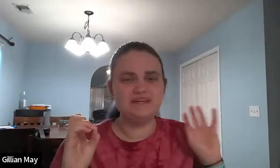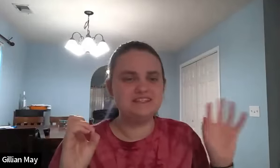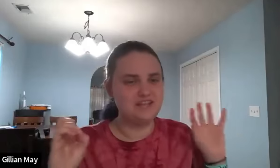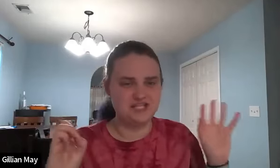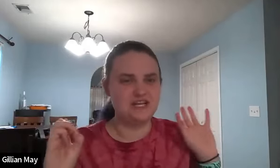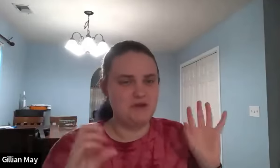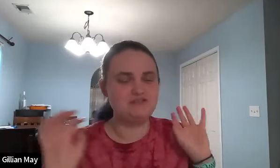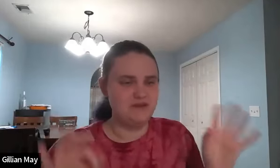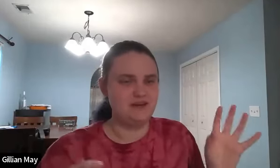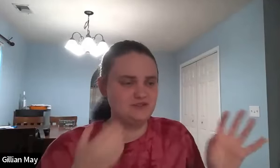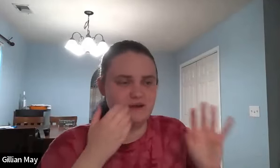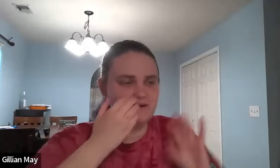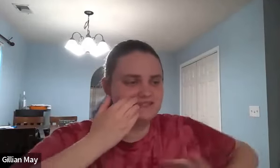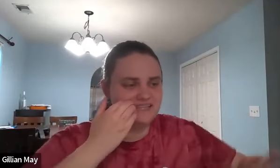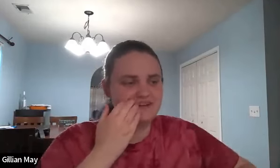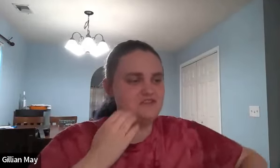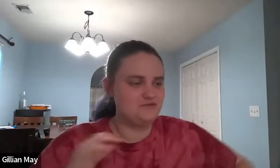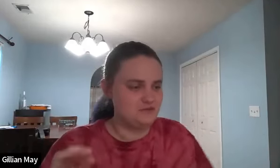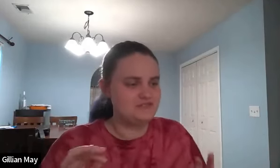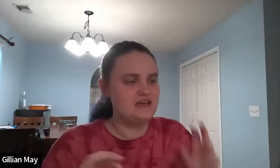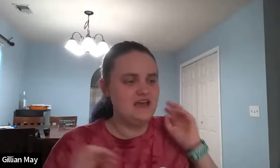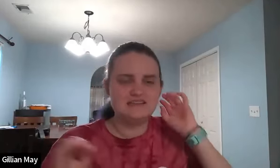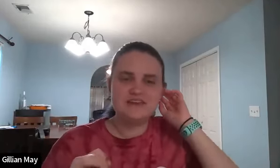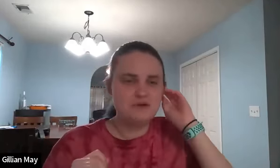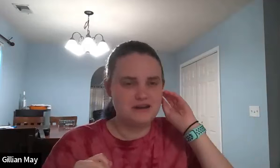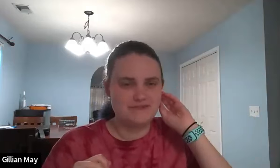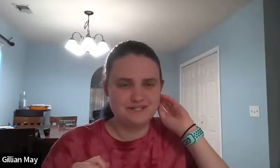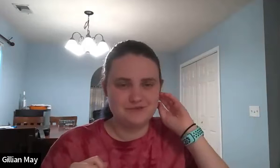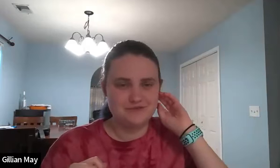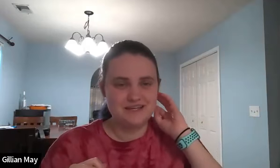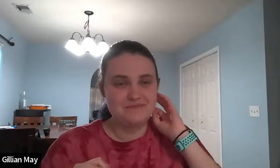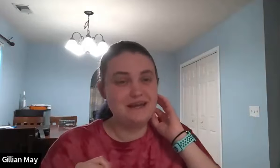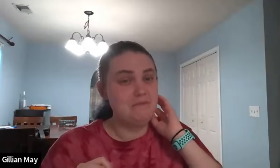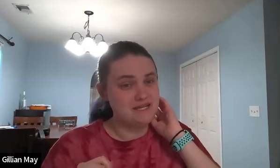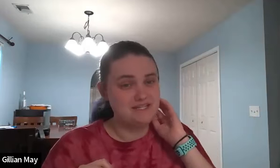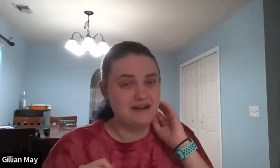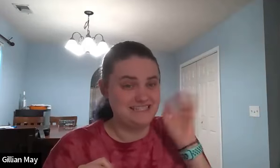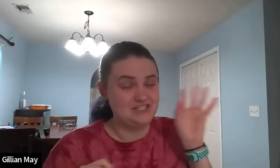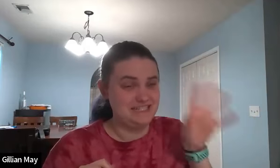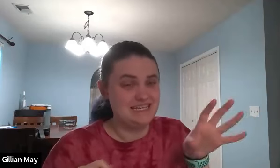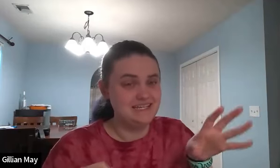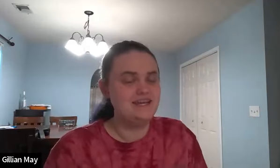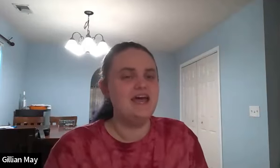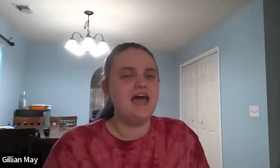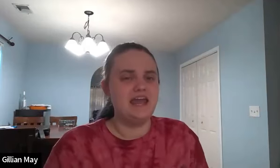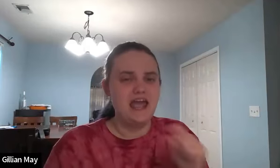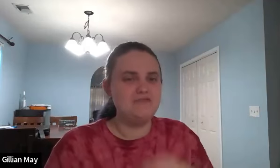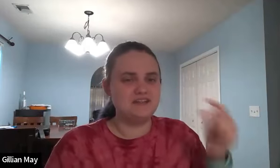big discussion about tomatoes. So I always leave it in the fruits because I think I put it in a vegetable the first time. I didn't mean to, I just did. And every time